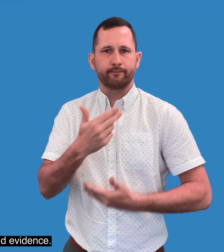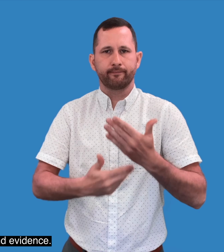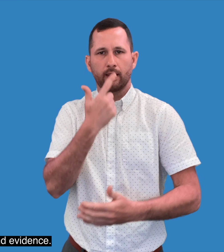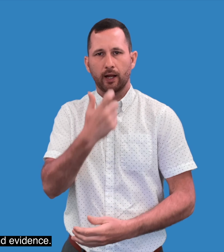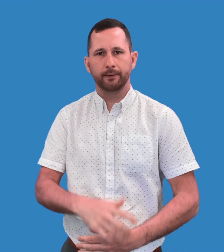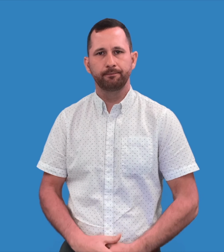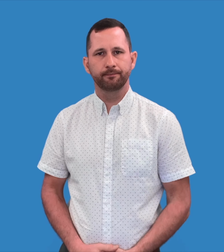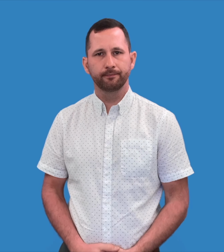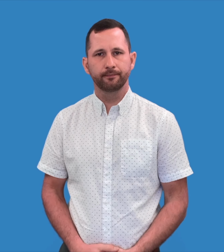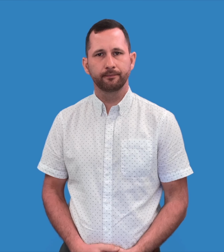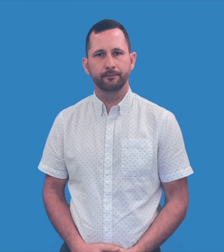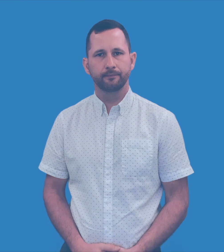evidence.